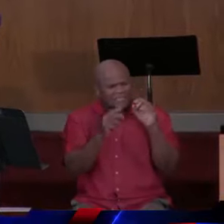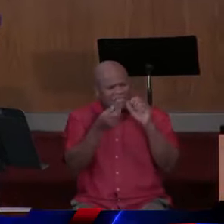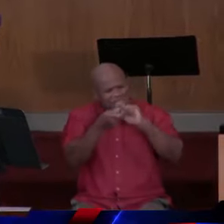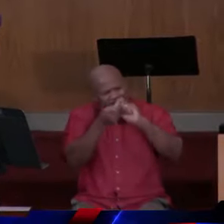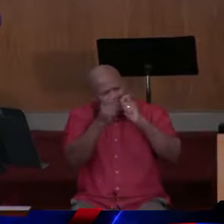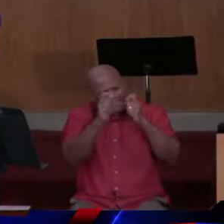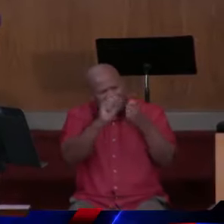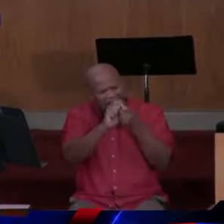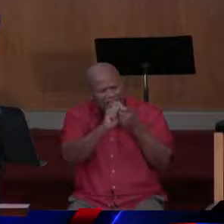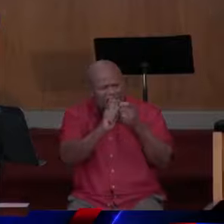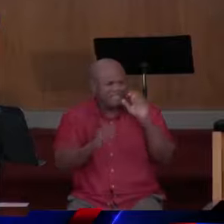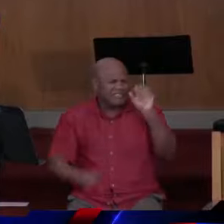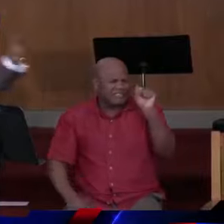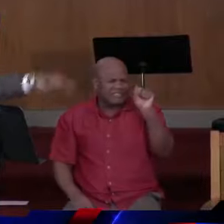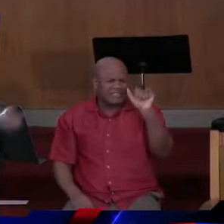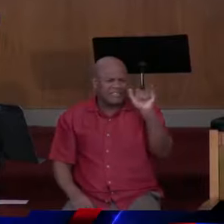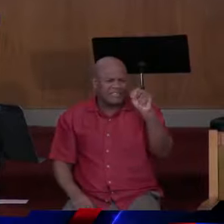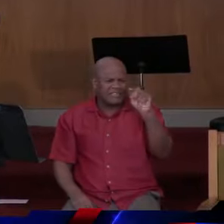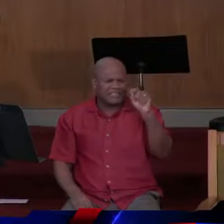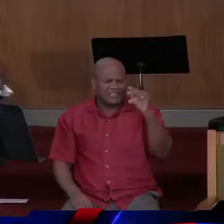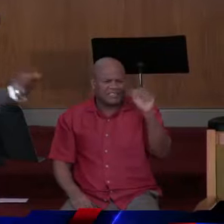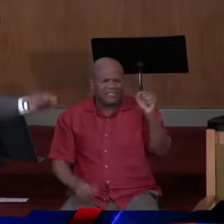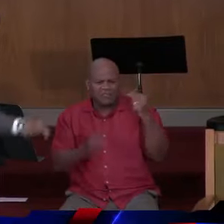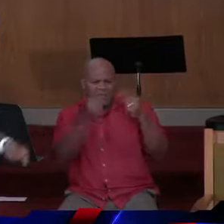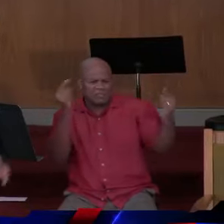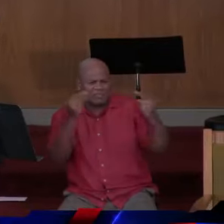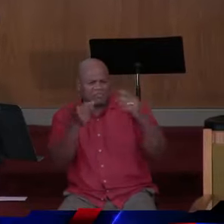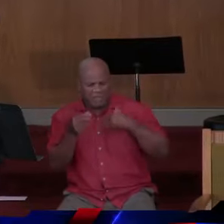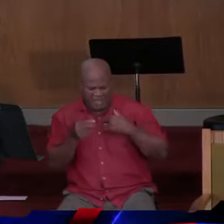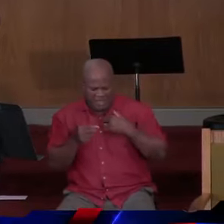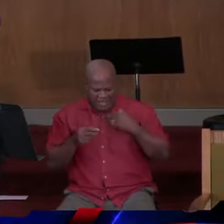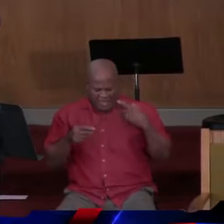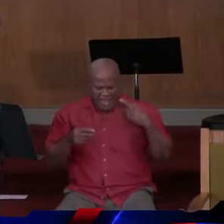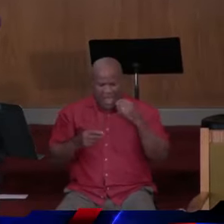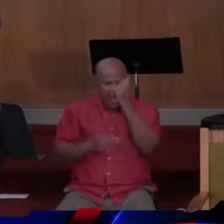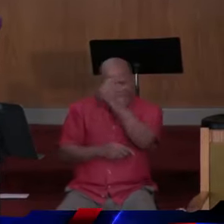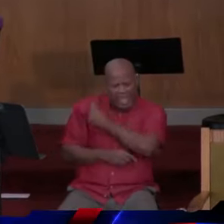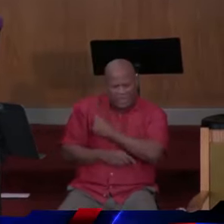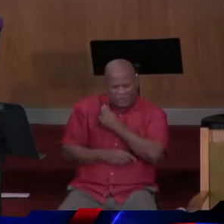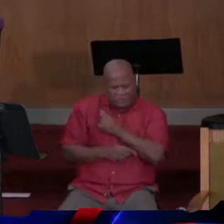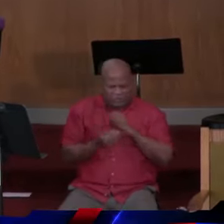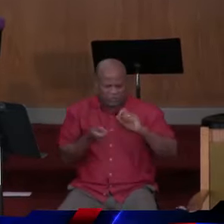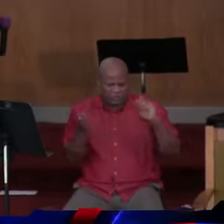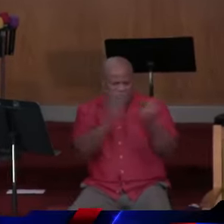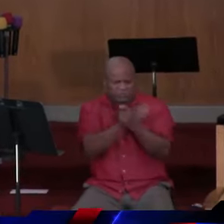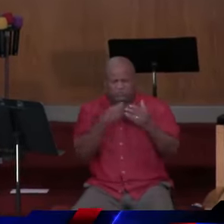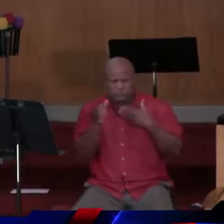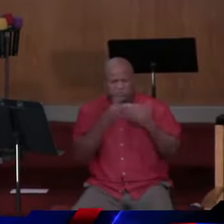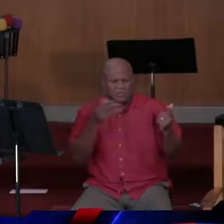disposition no matter what is happening around me.